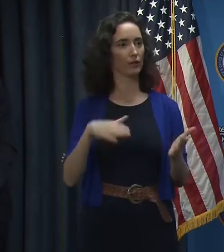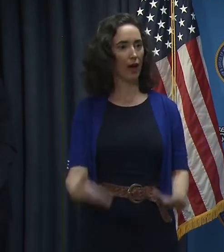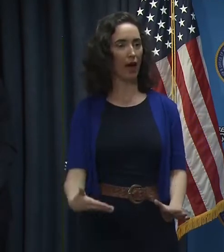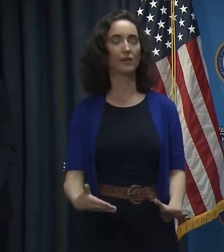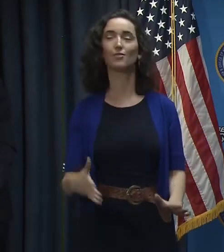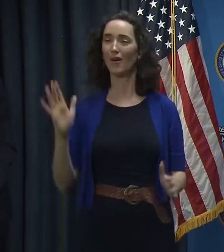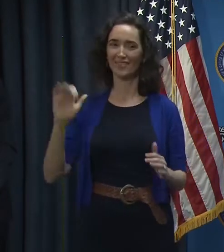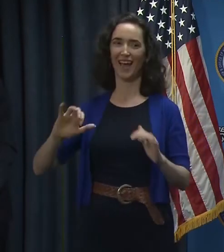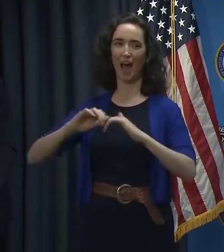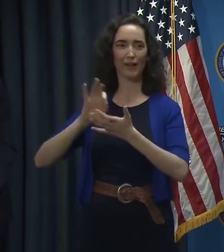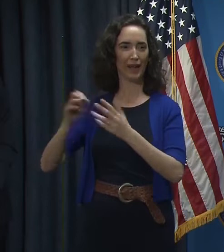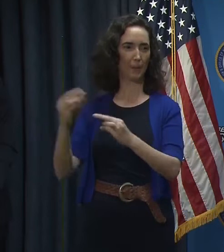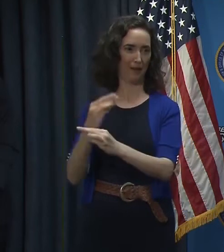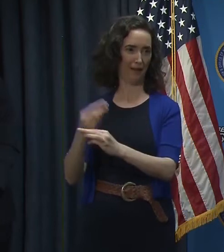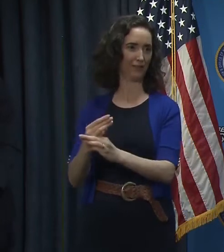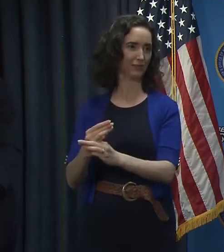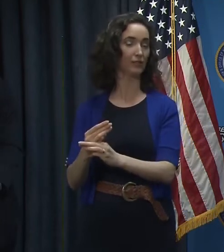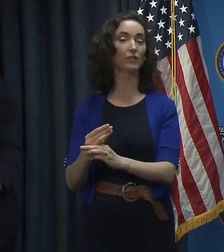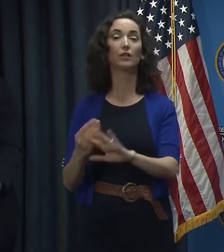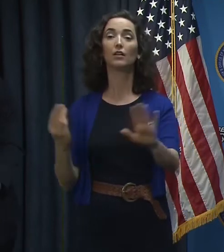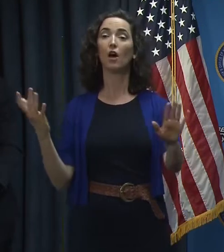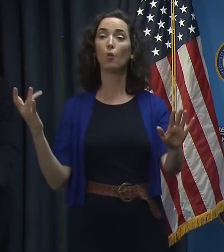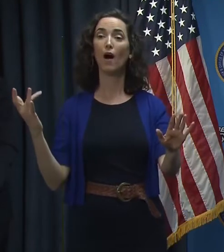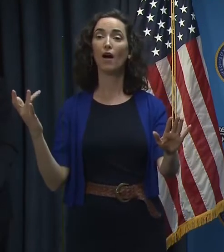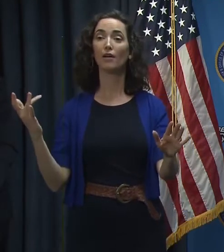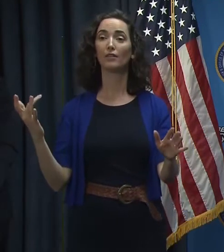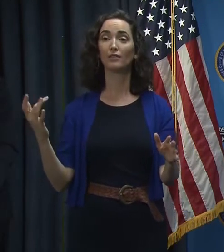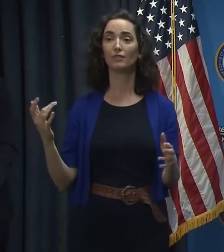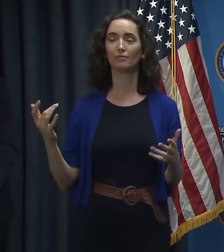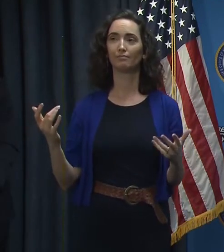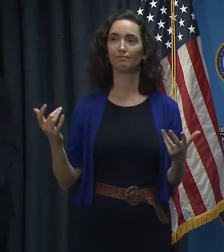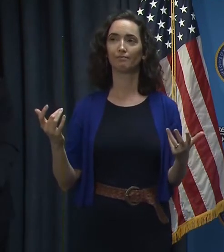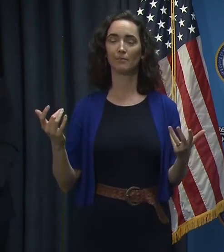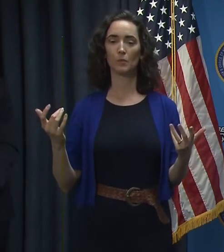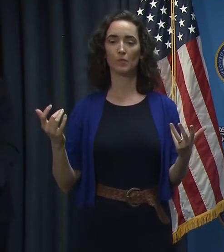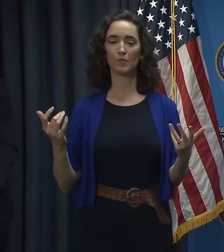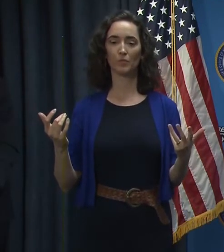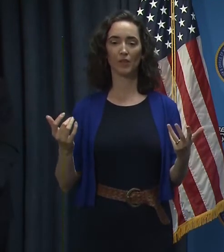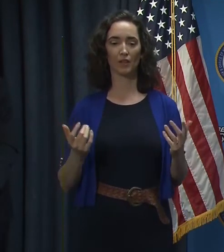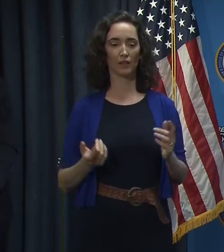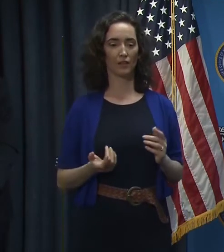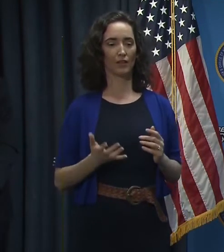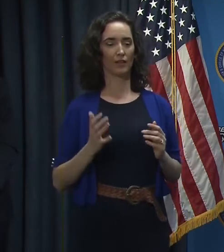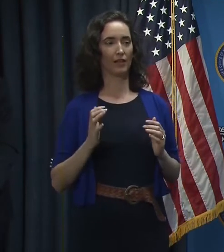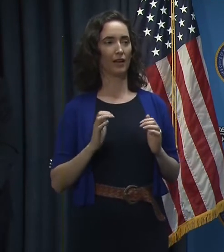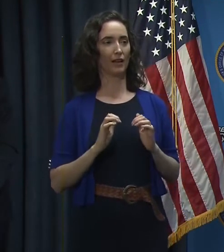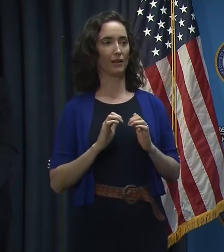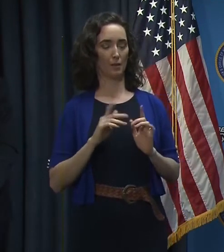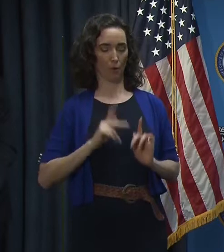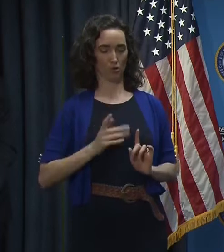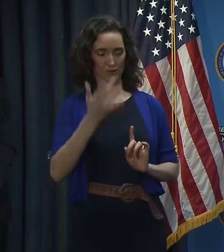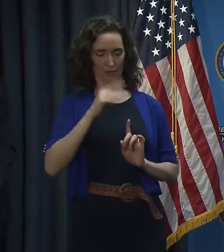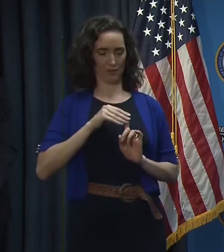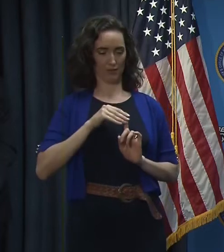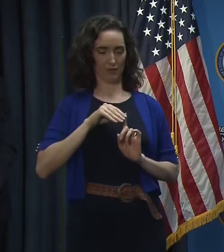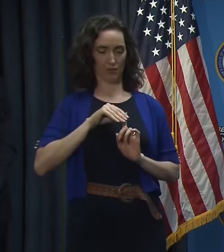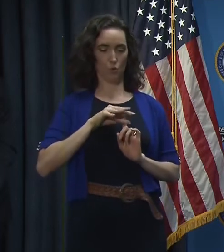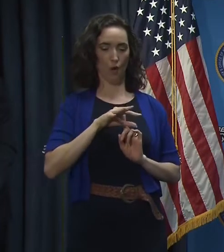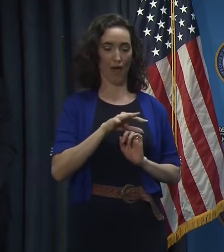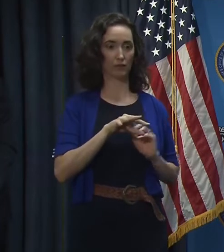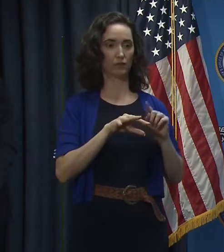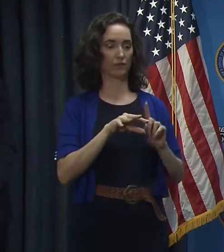works. And the reason is because these are exponential growth patterns. That's the way the R0